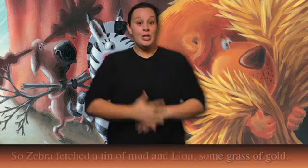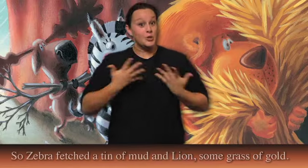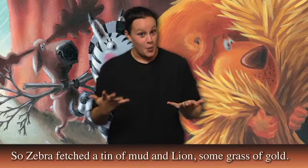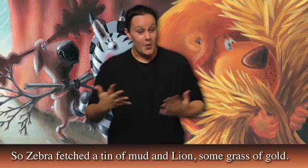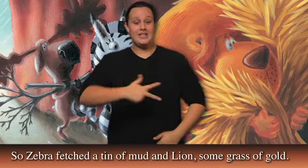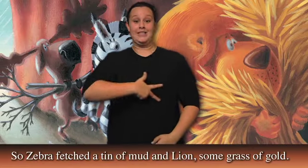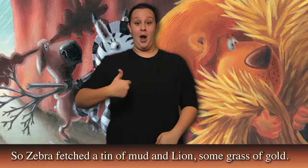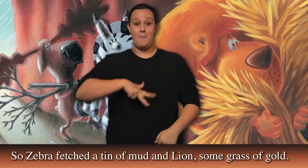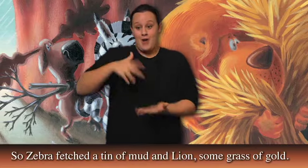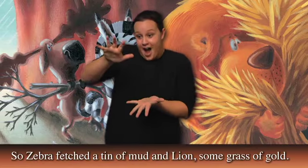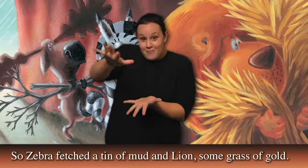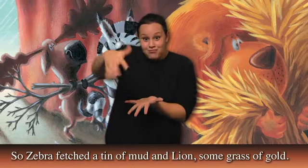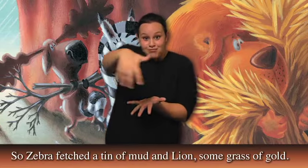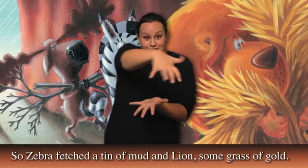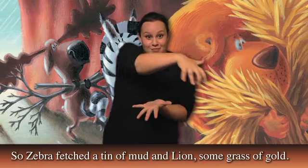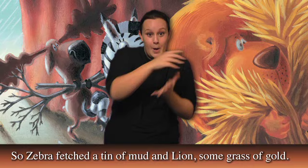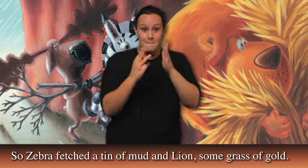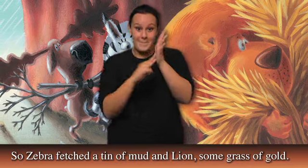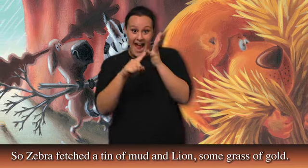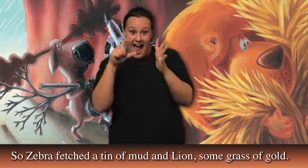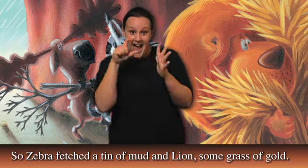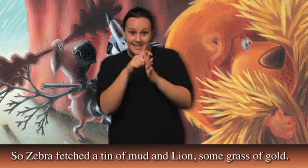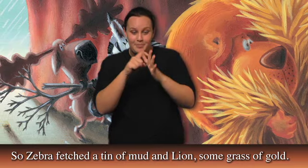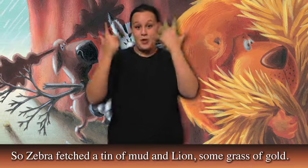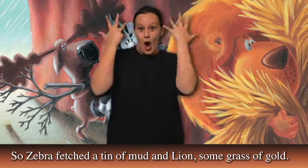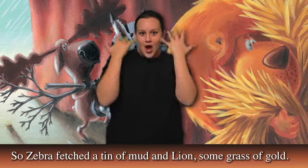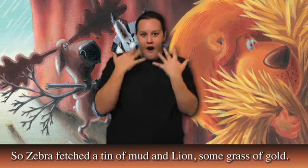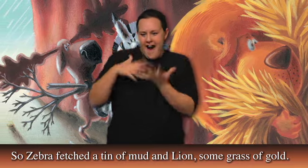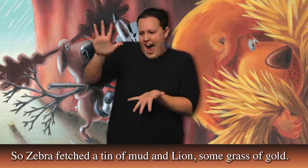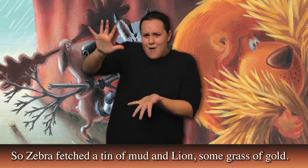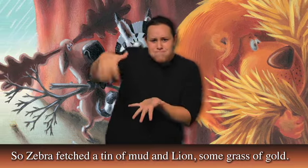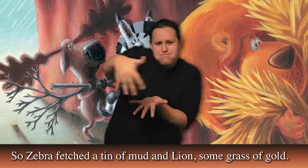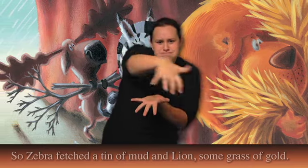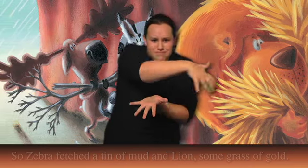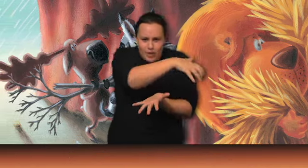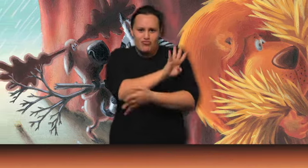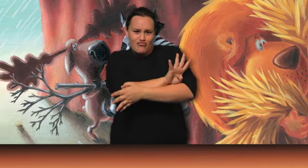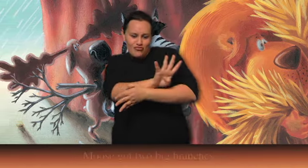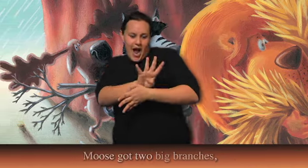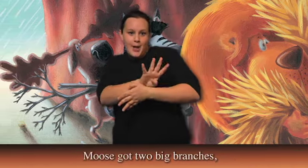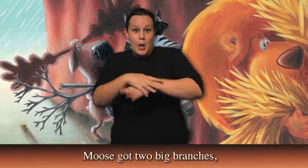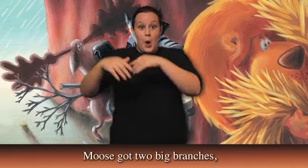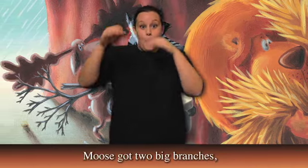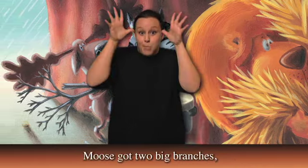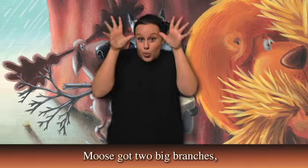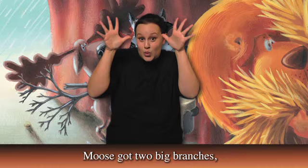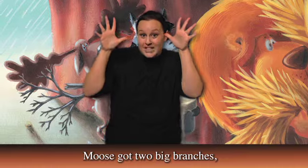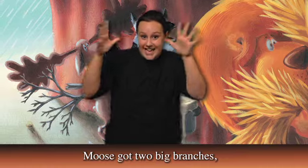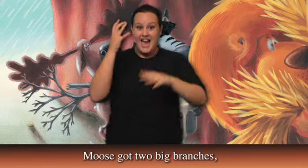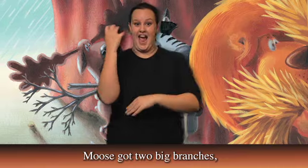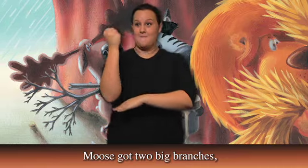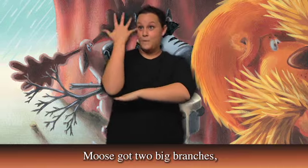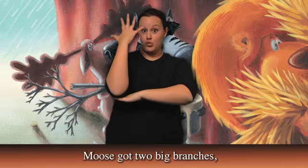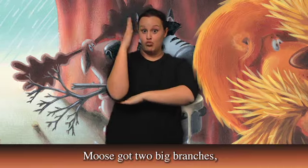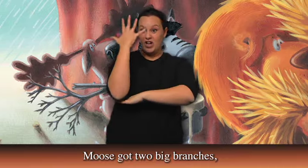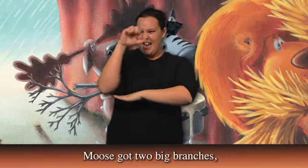so zebra fetched a tin of mud and lion some grass of gold moose got